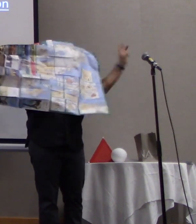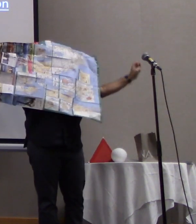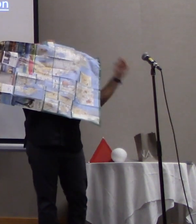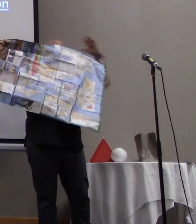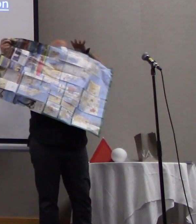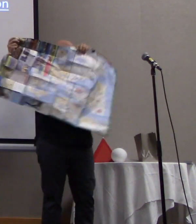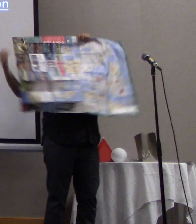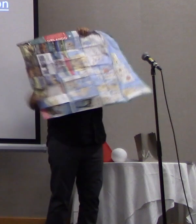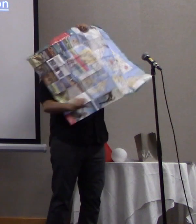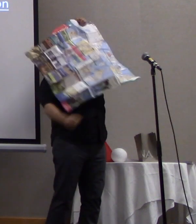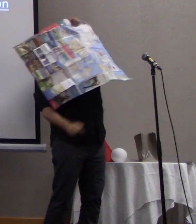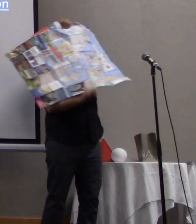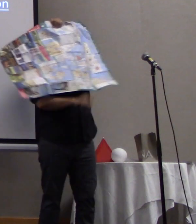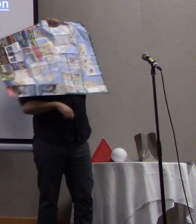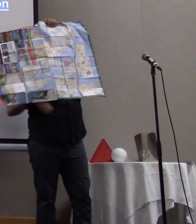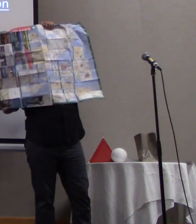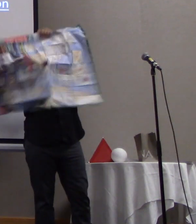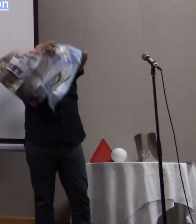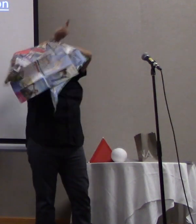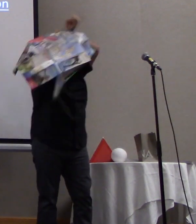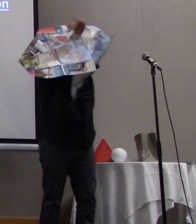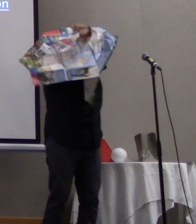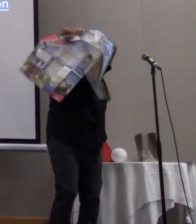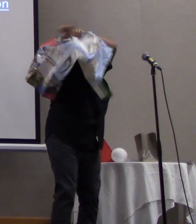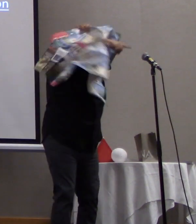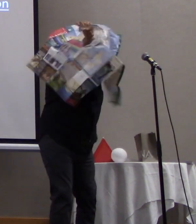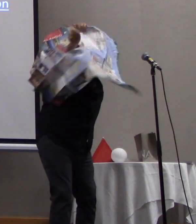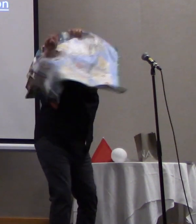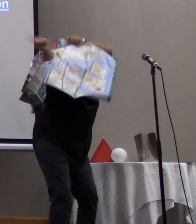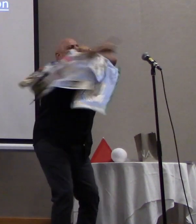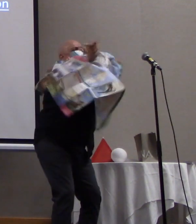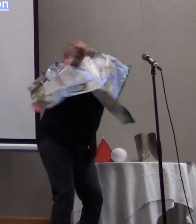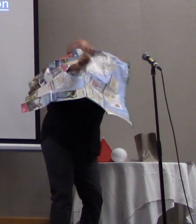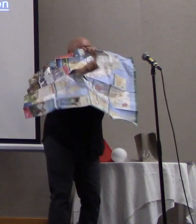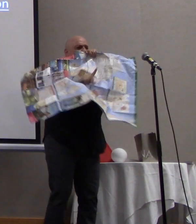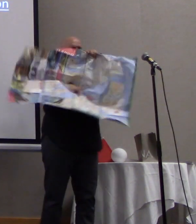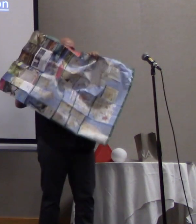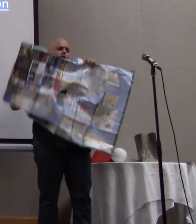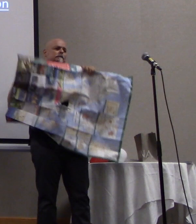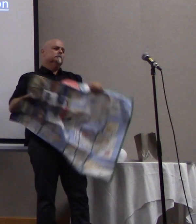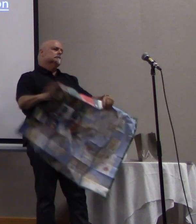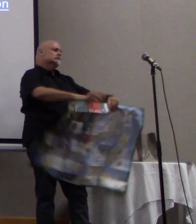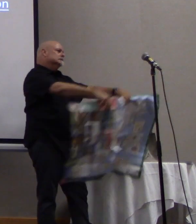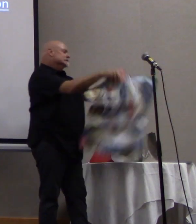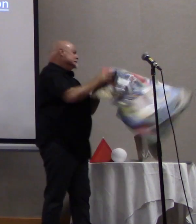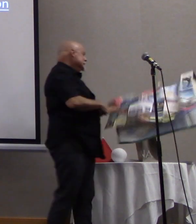North, east, west, west, south. Where are we?